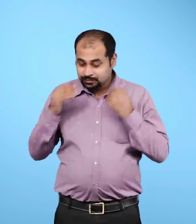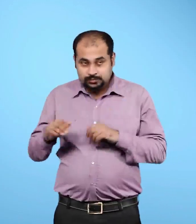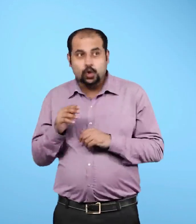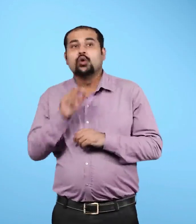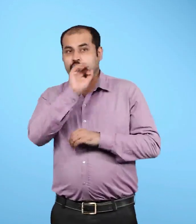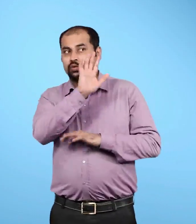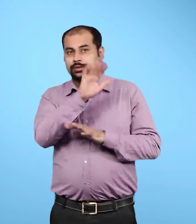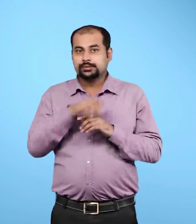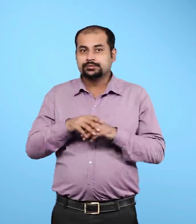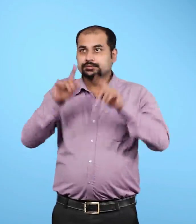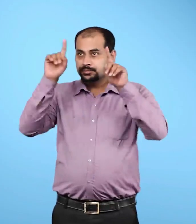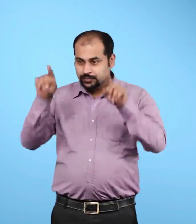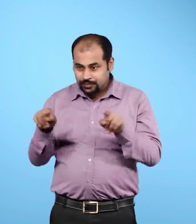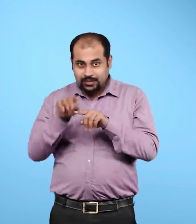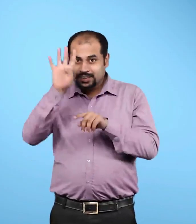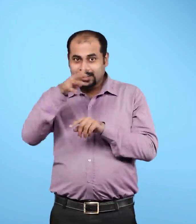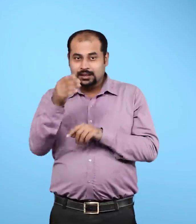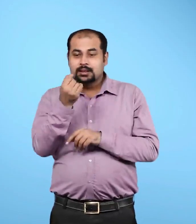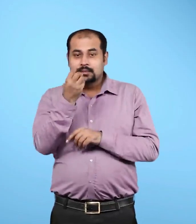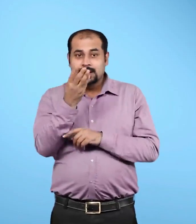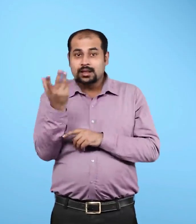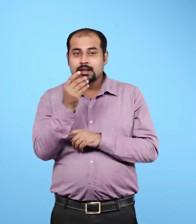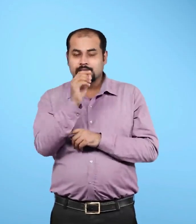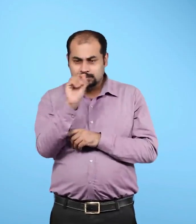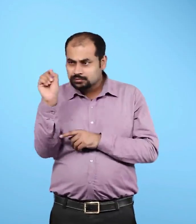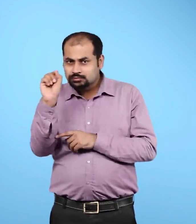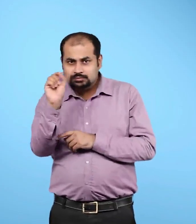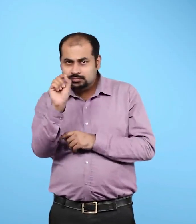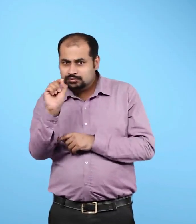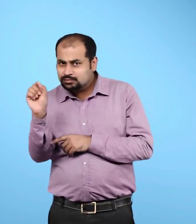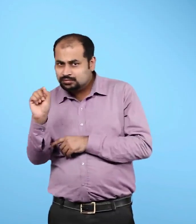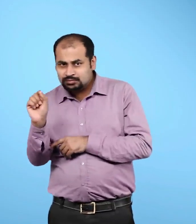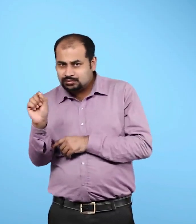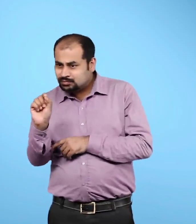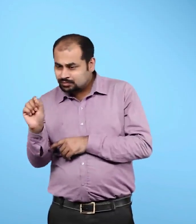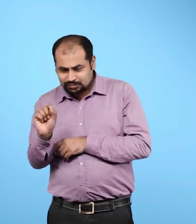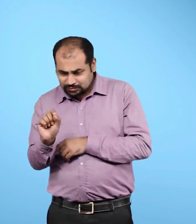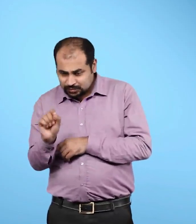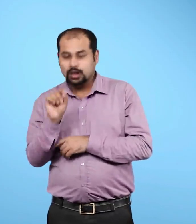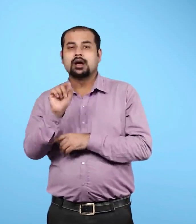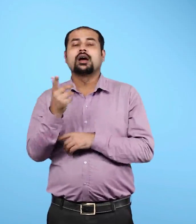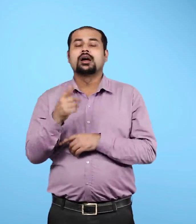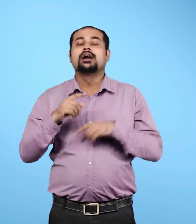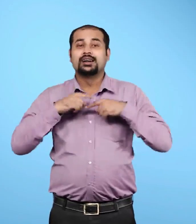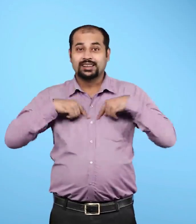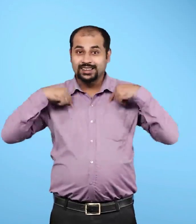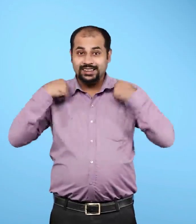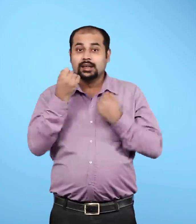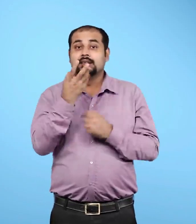2, sitting more towards table with pencil in her hands, is saying, "I write 4 in